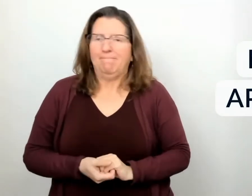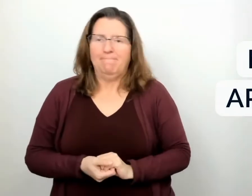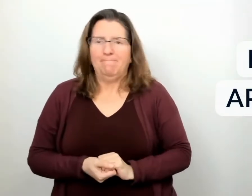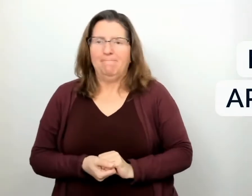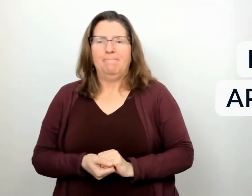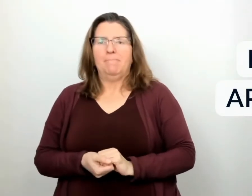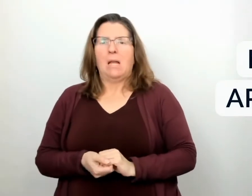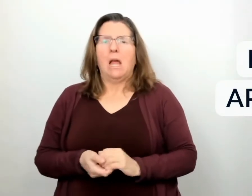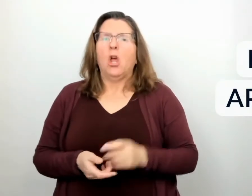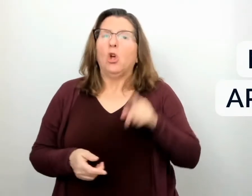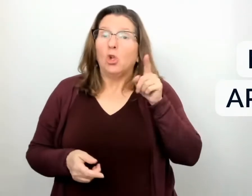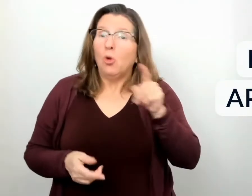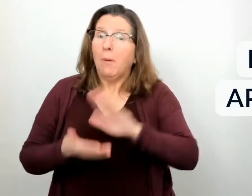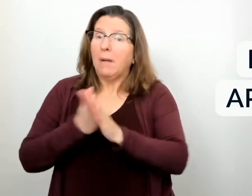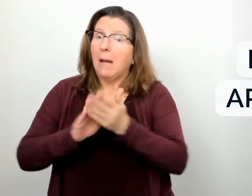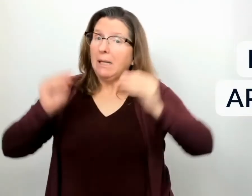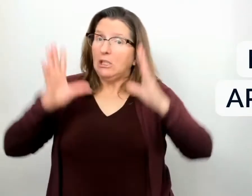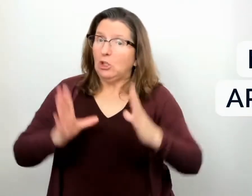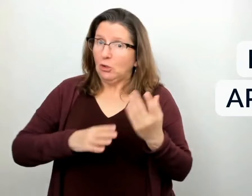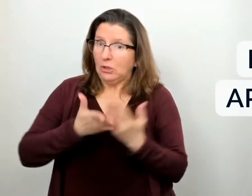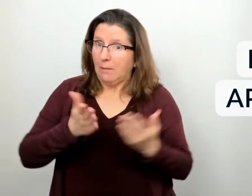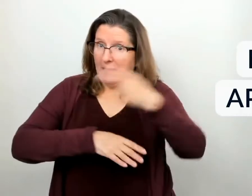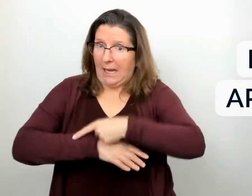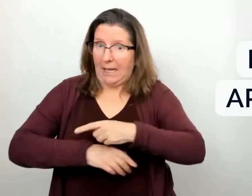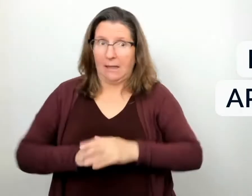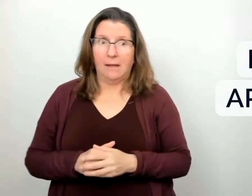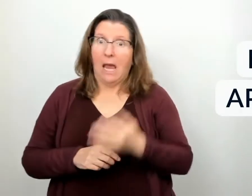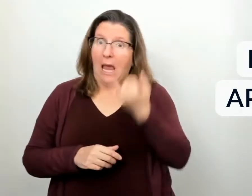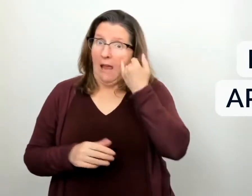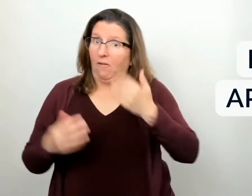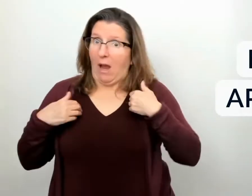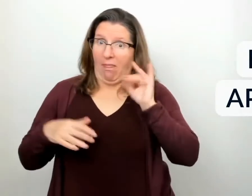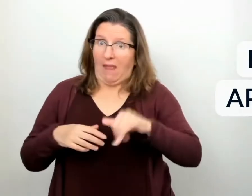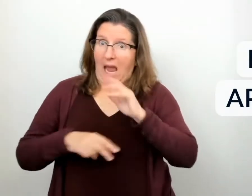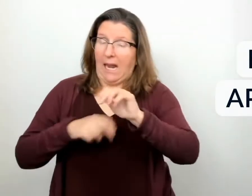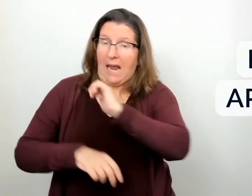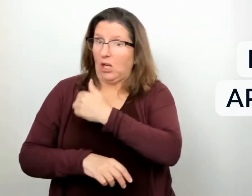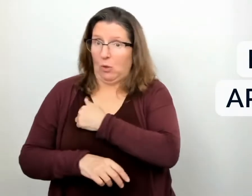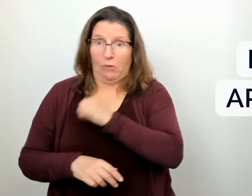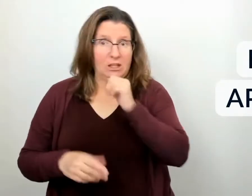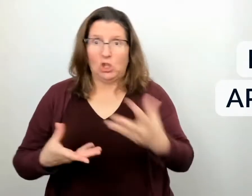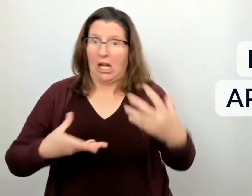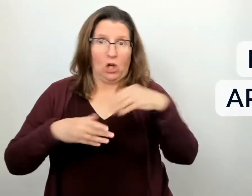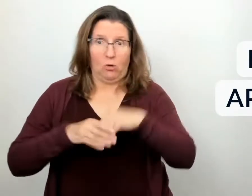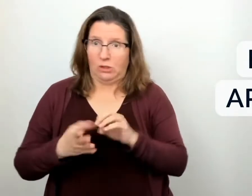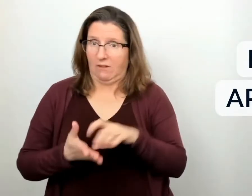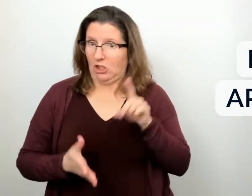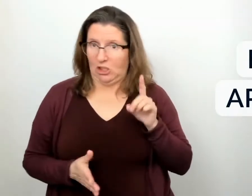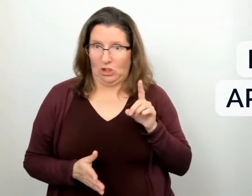away points. That's not how it works at all. You're going to be teachers one day. I don't encourage that perspective. That's not